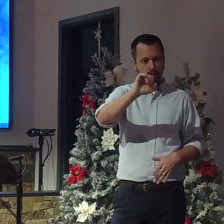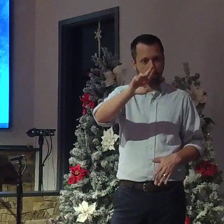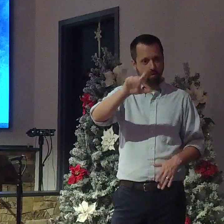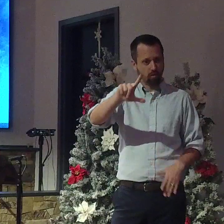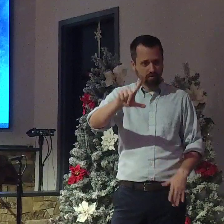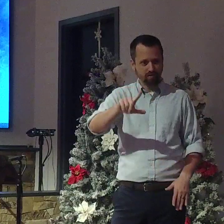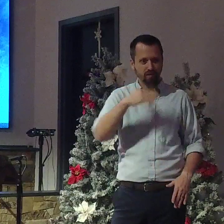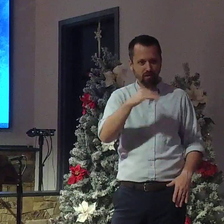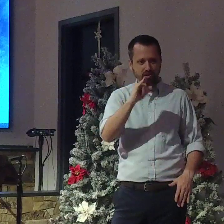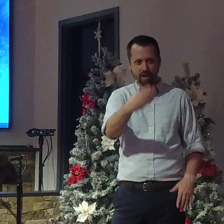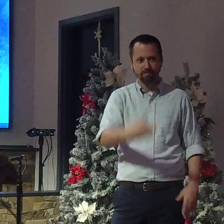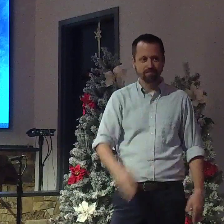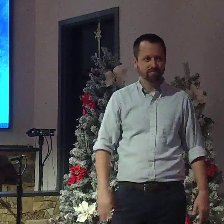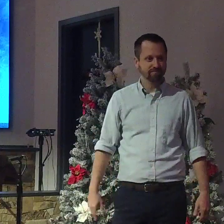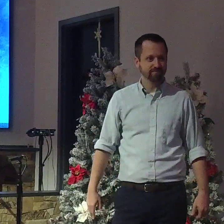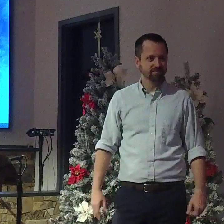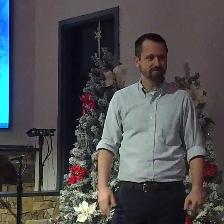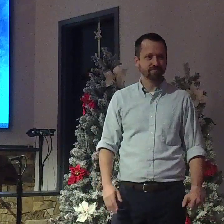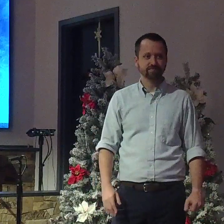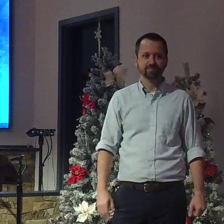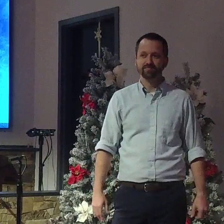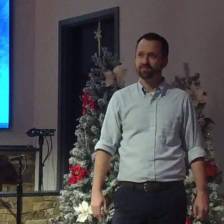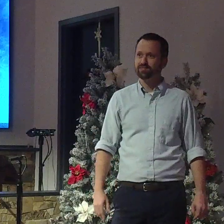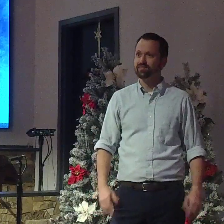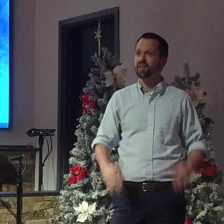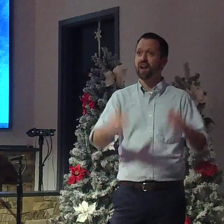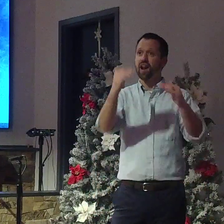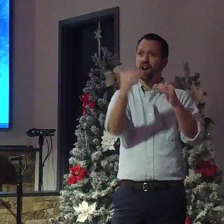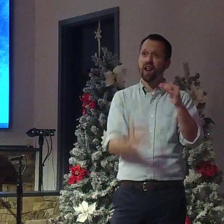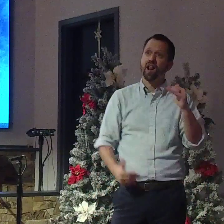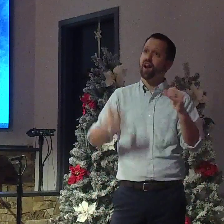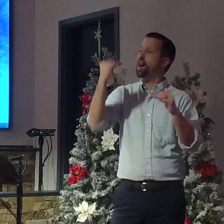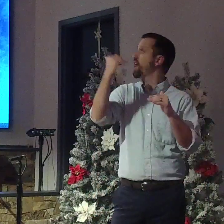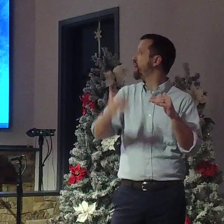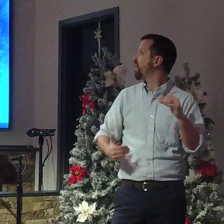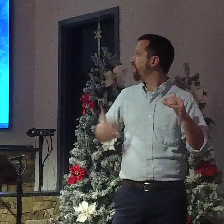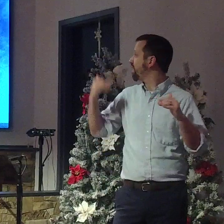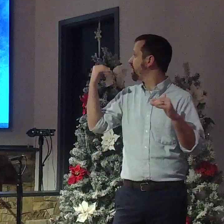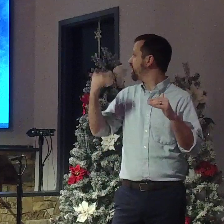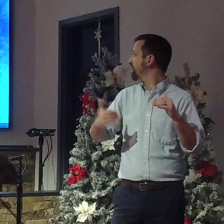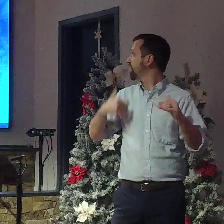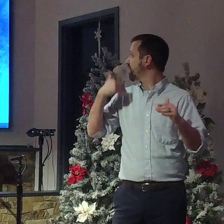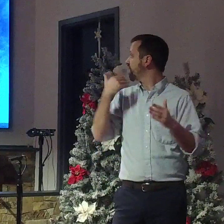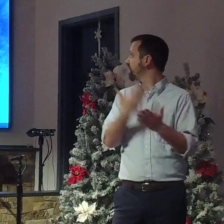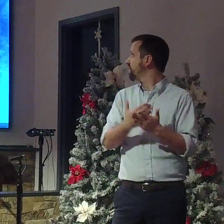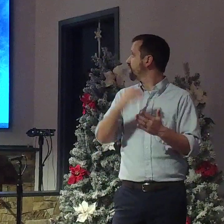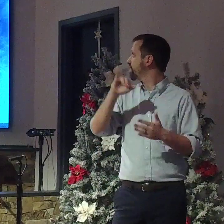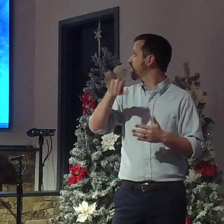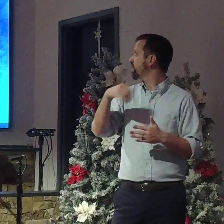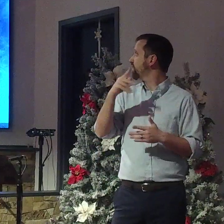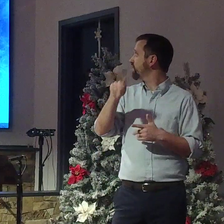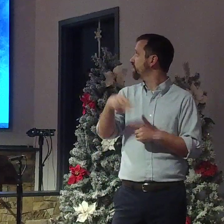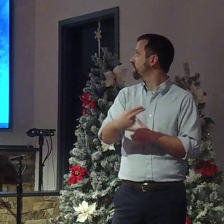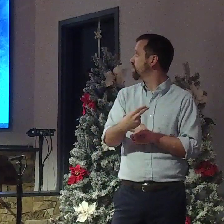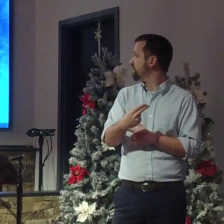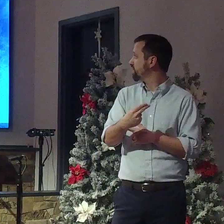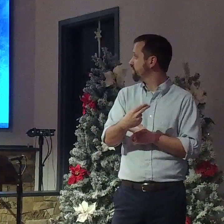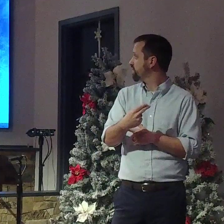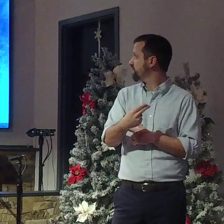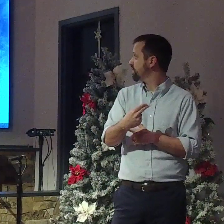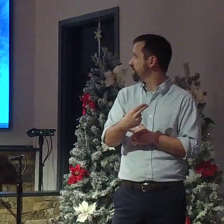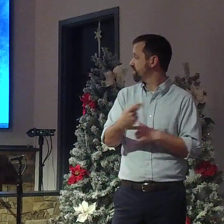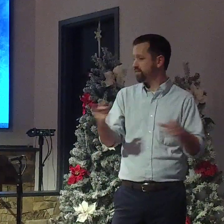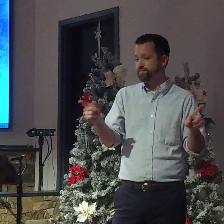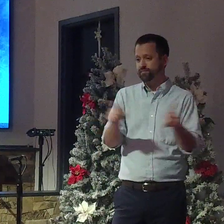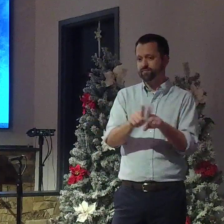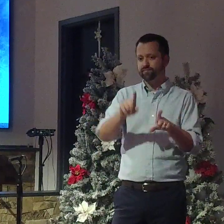and see this very thing. I asked him to put it up on the screen so you can see an example of this. Again, this is from the house or the